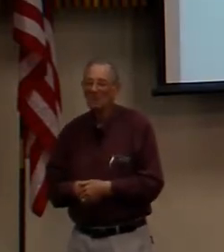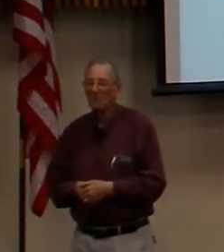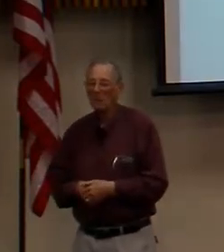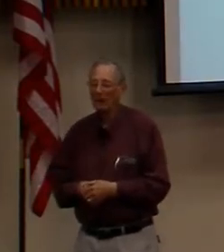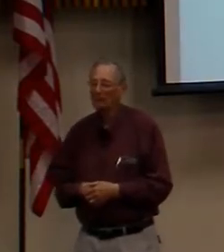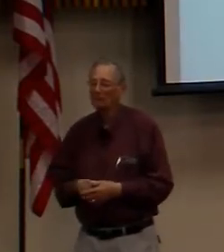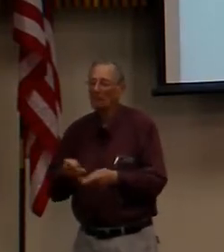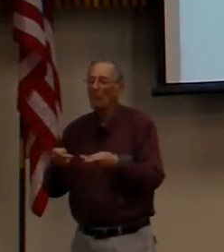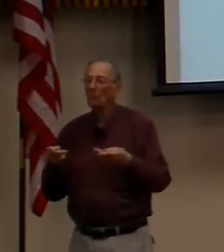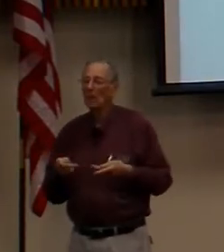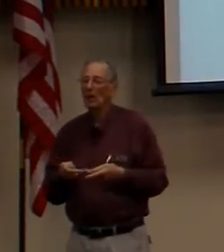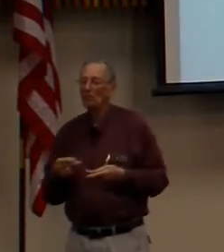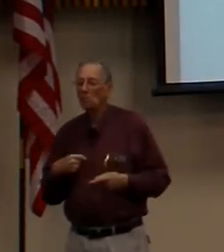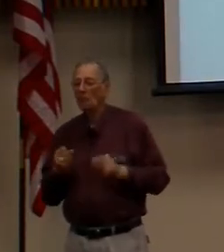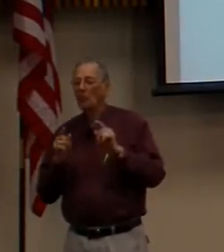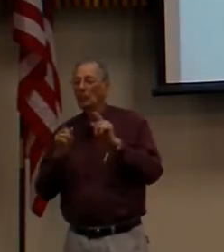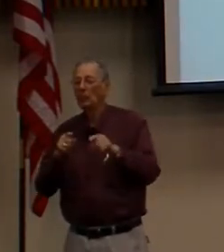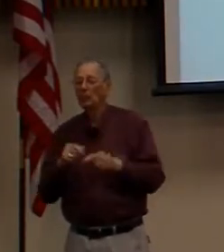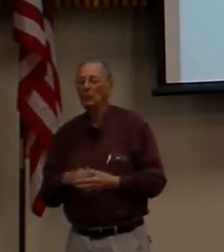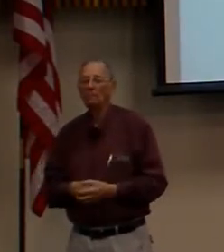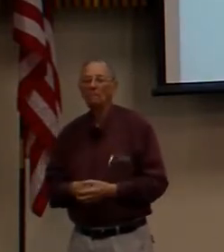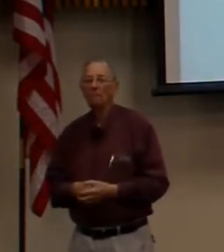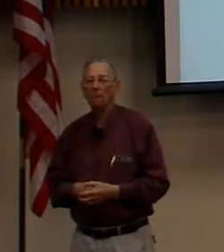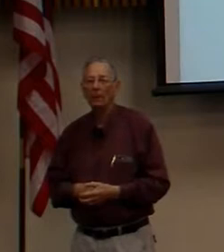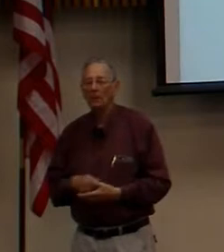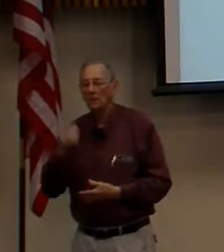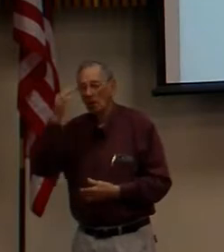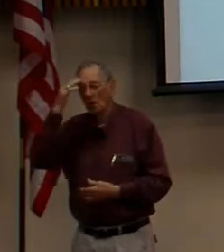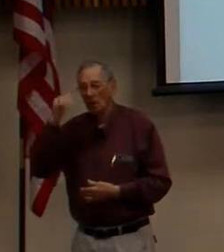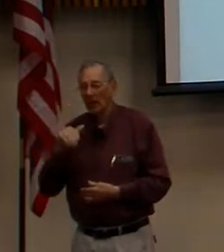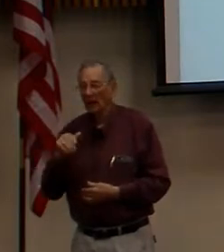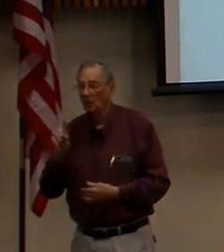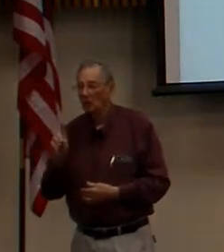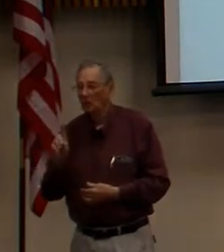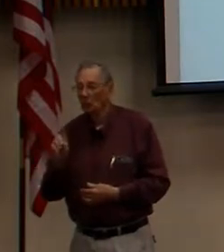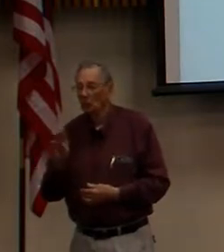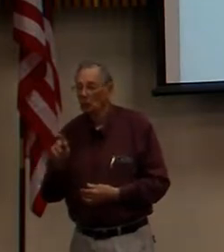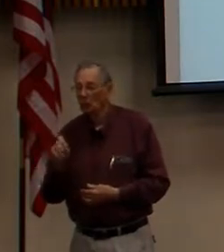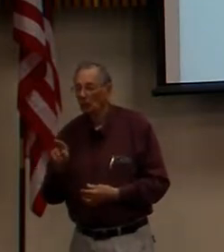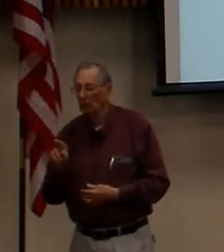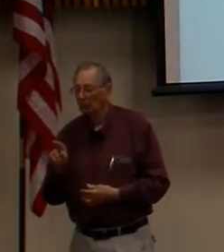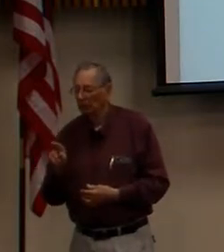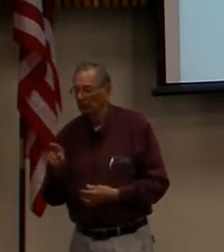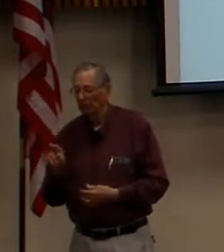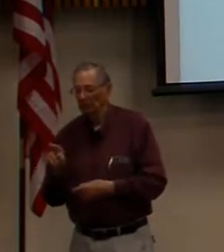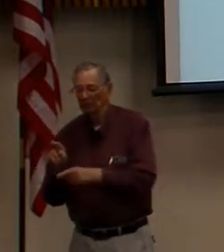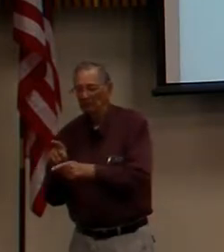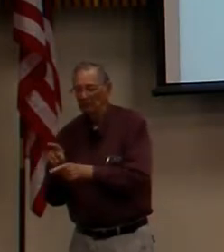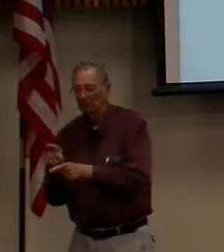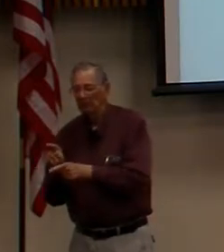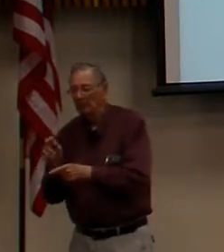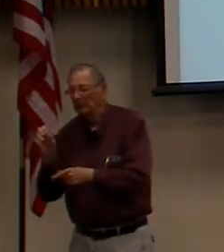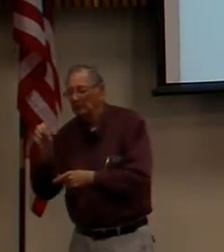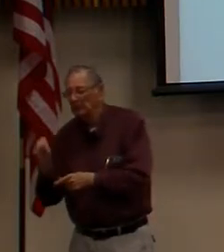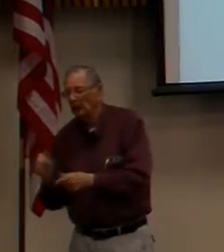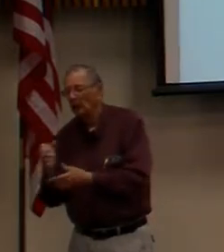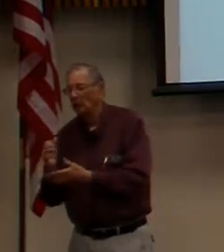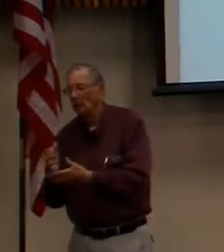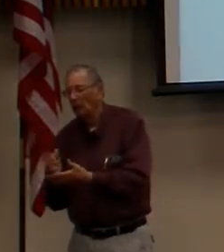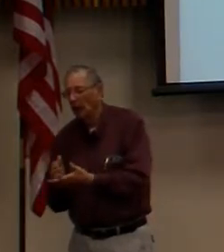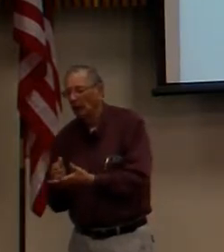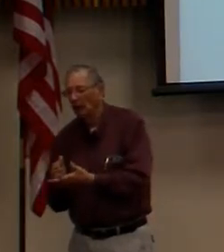The place that we went to is a place known as Duverge. It's in the southern part of the